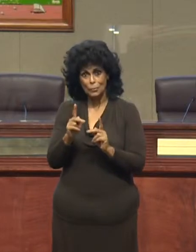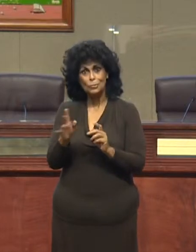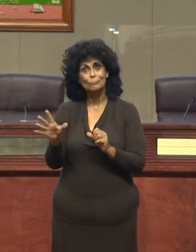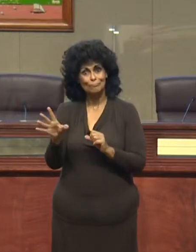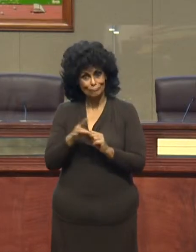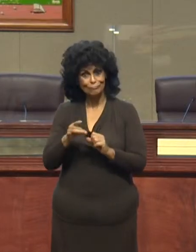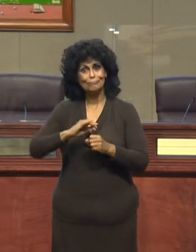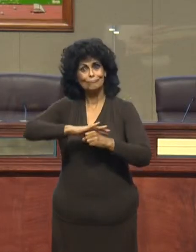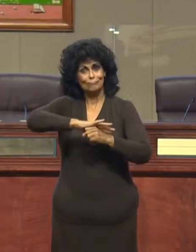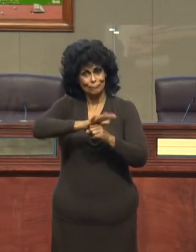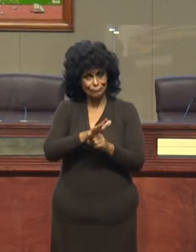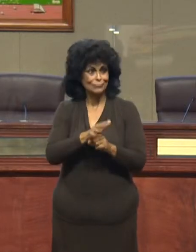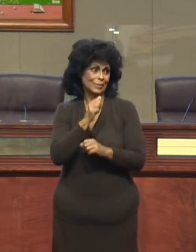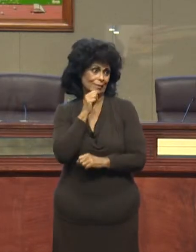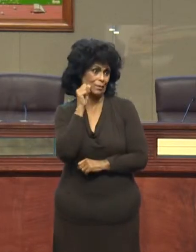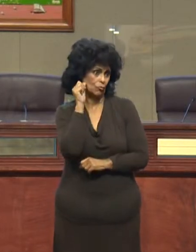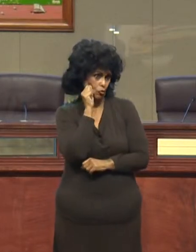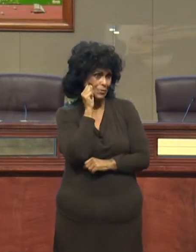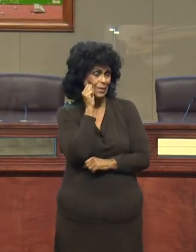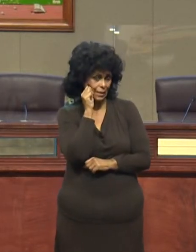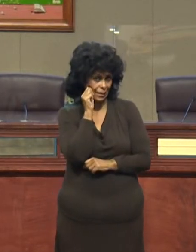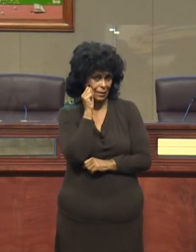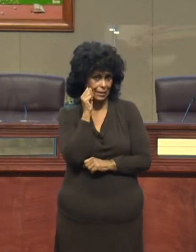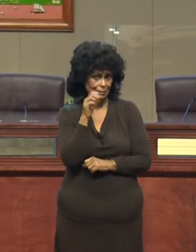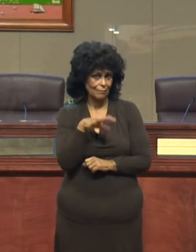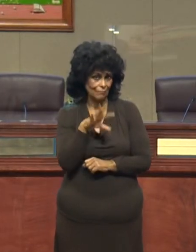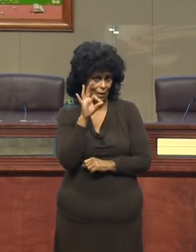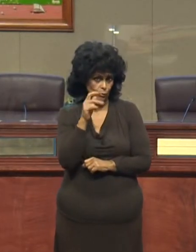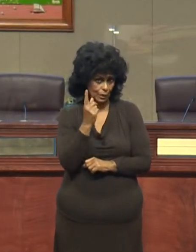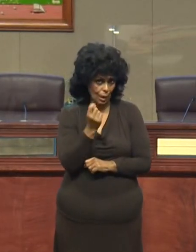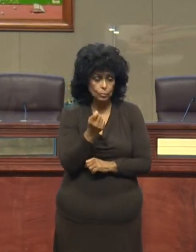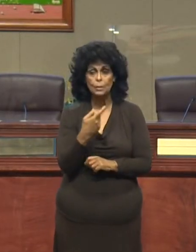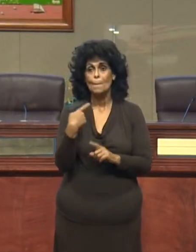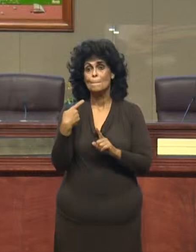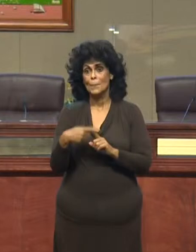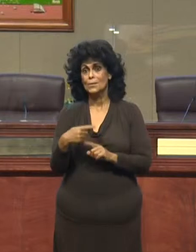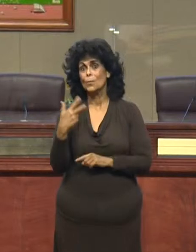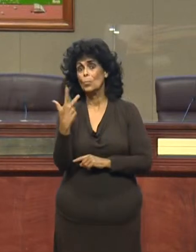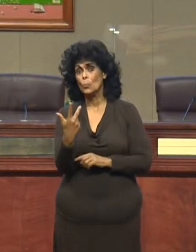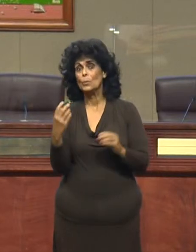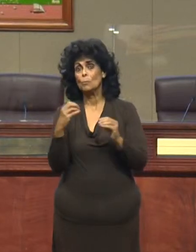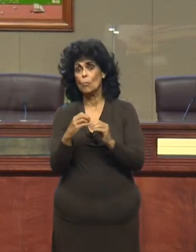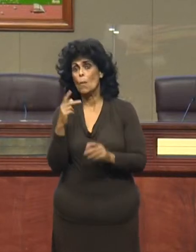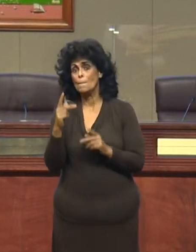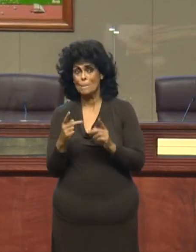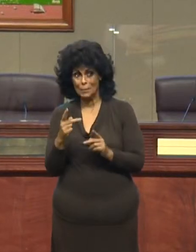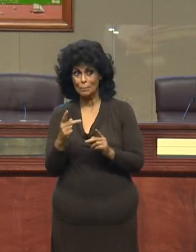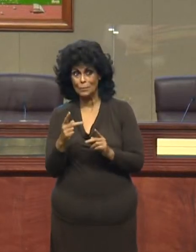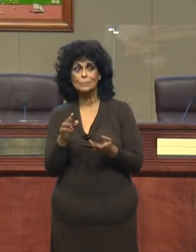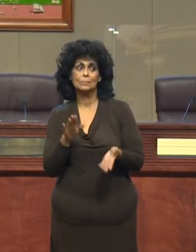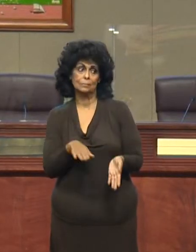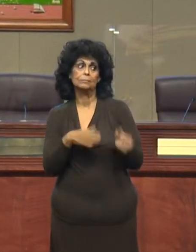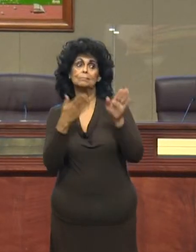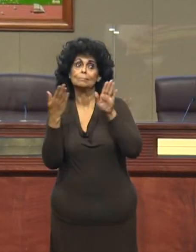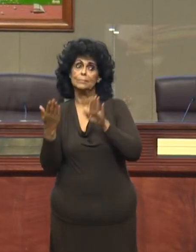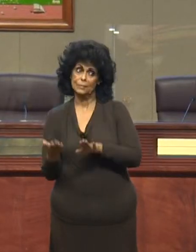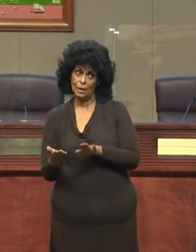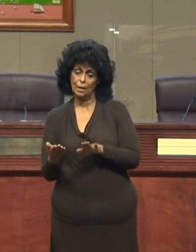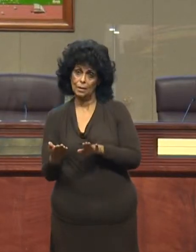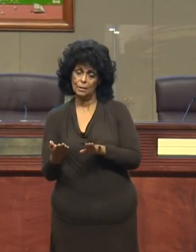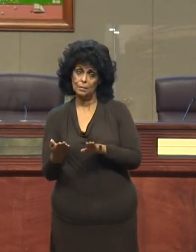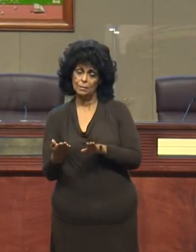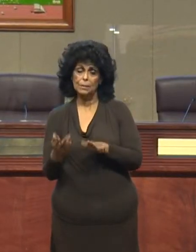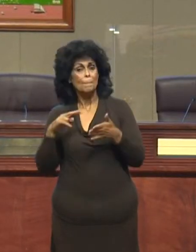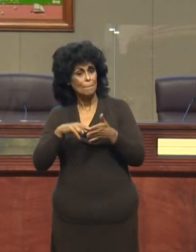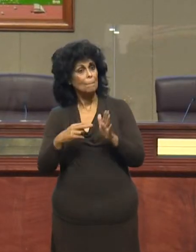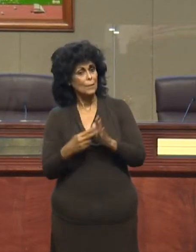yesterday and 3 additional deaths. So that does mean that the virus is still in our community.